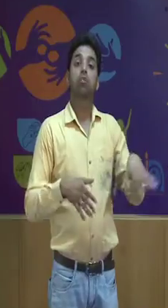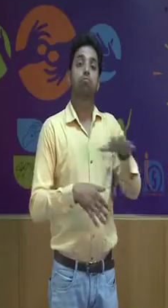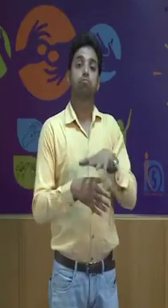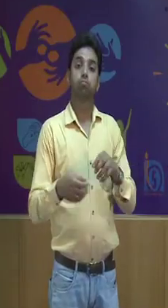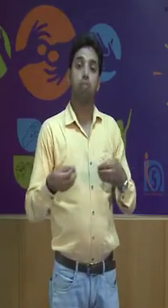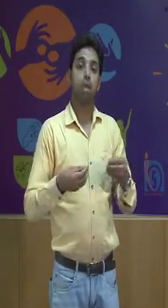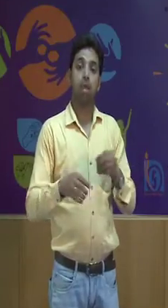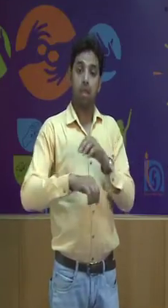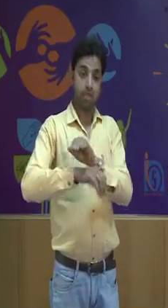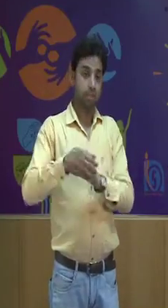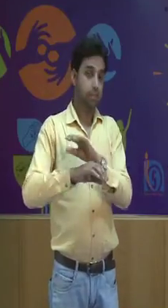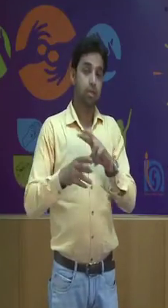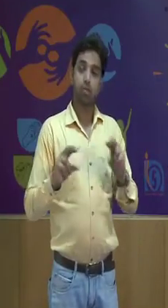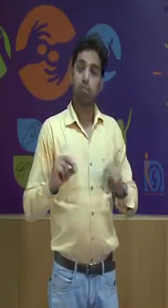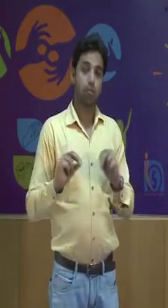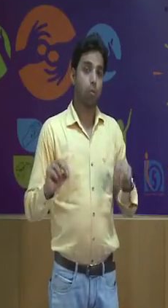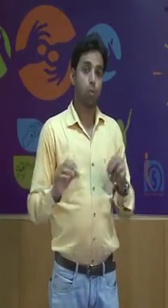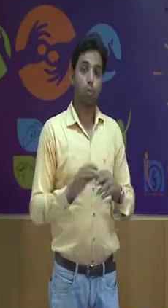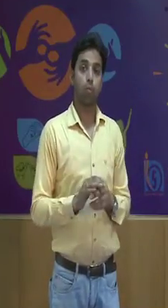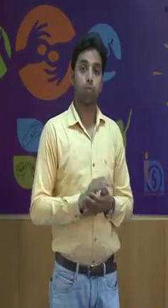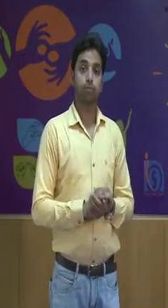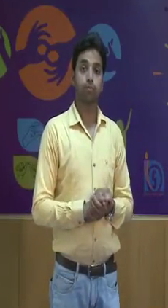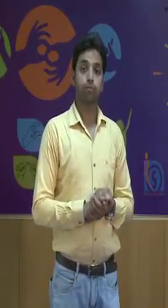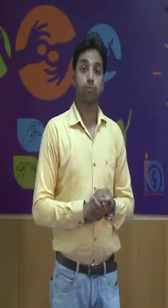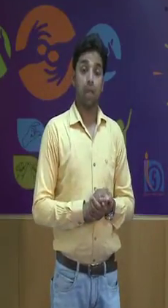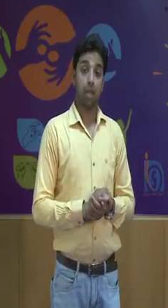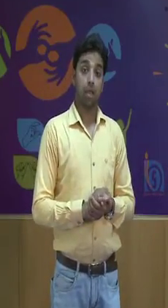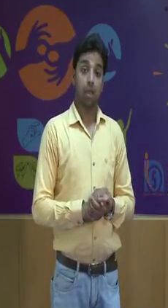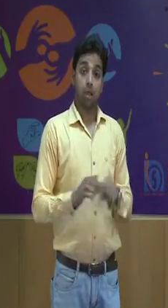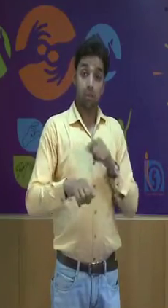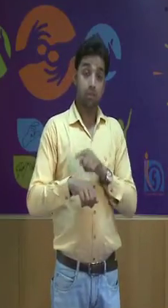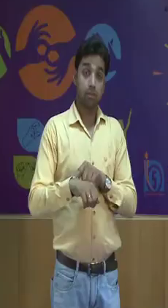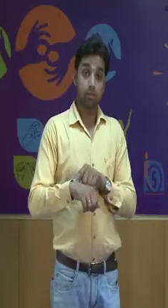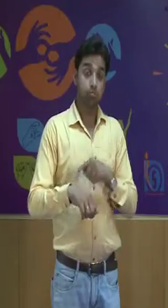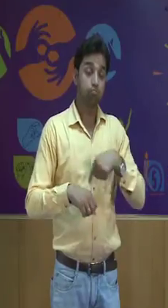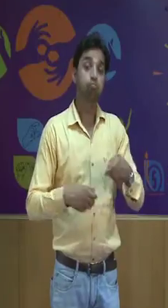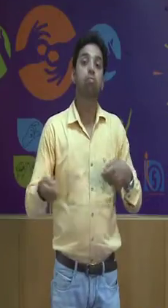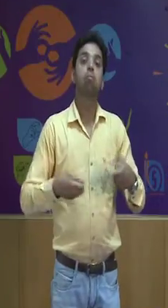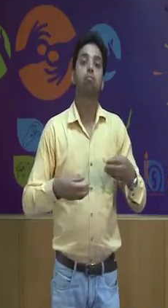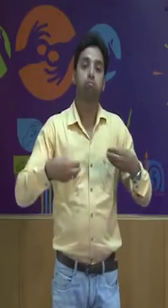India where slaves were bought and sold.